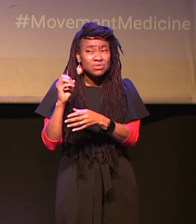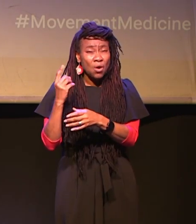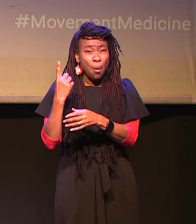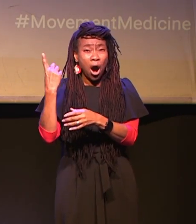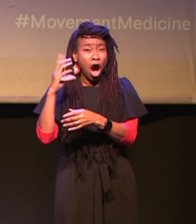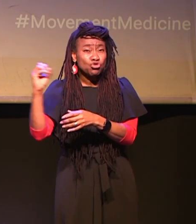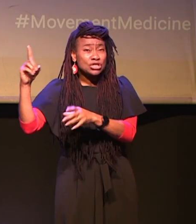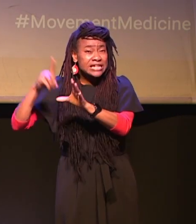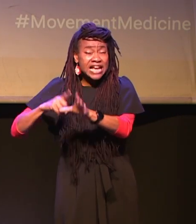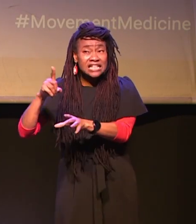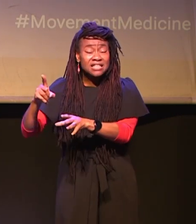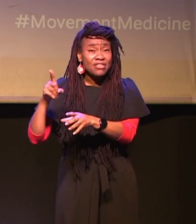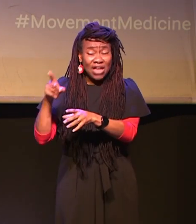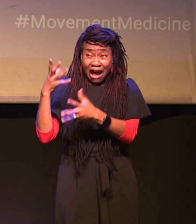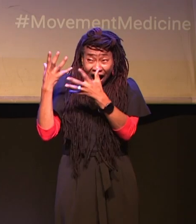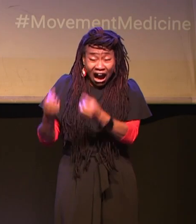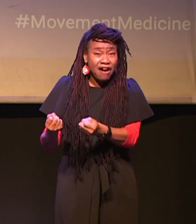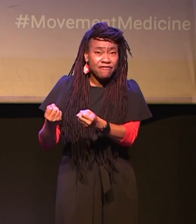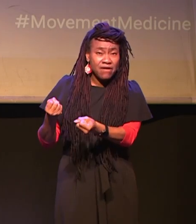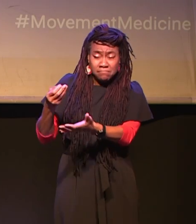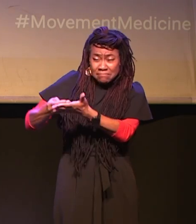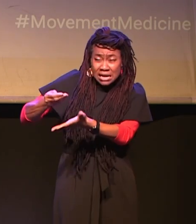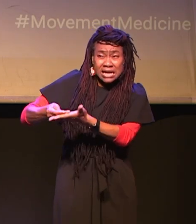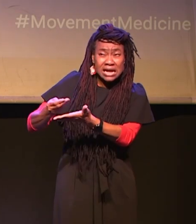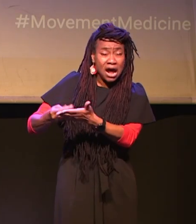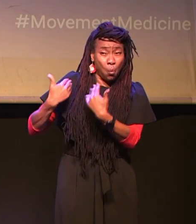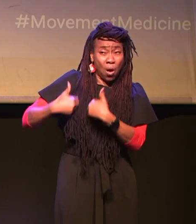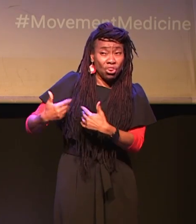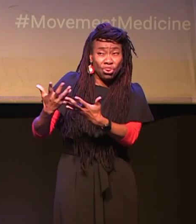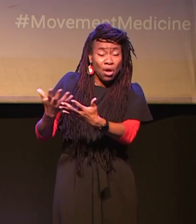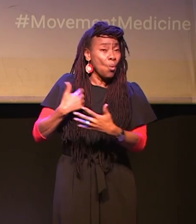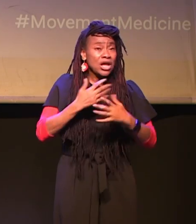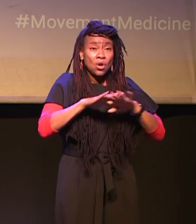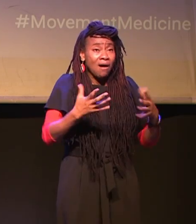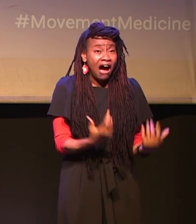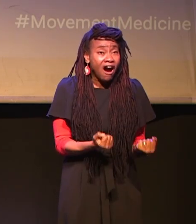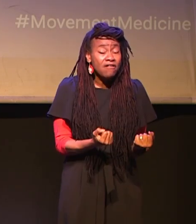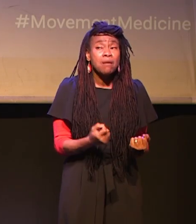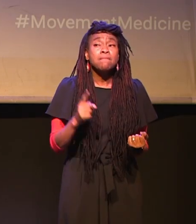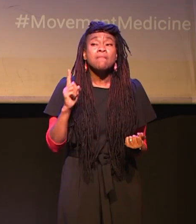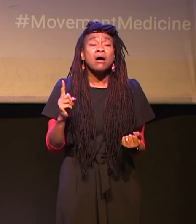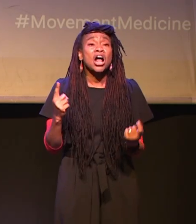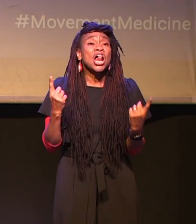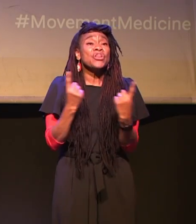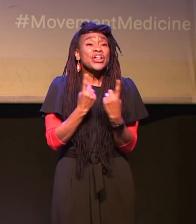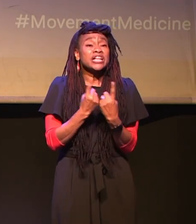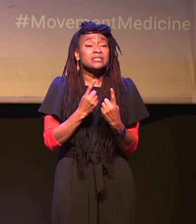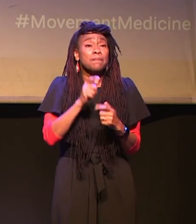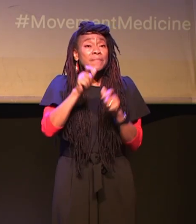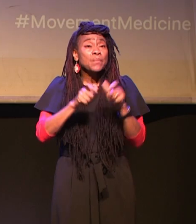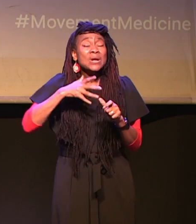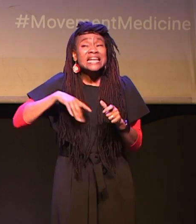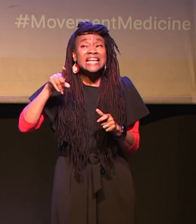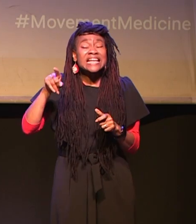They've got resources that we do not have, but they've also touched things that people need and tried to meet that, like